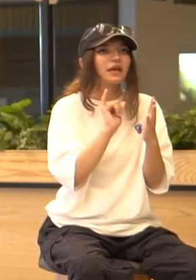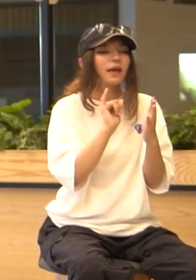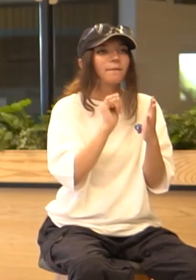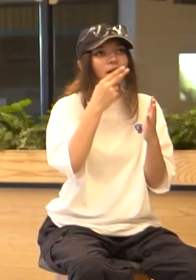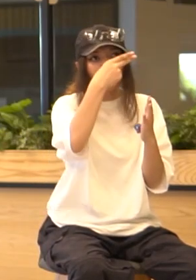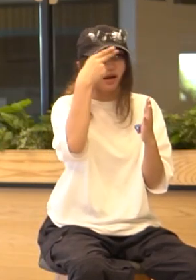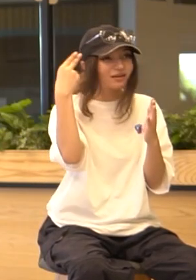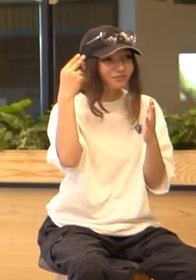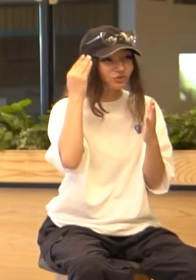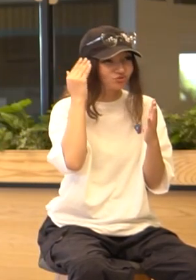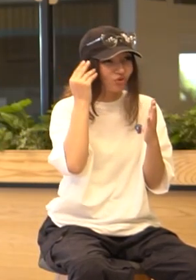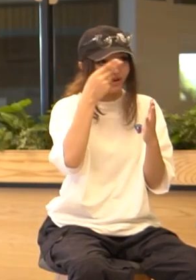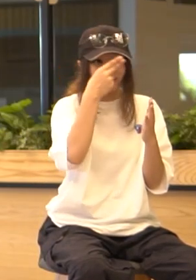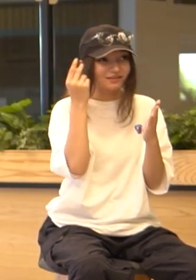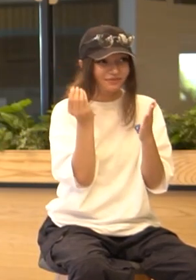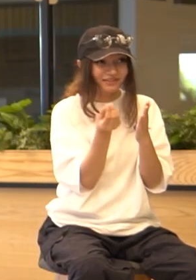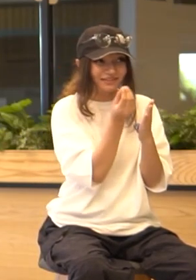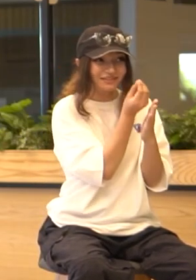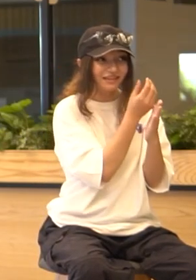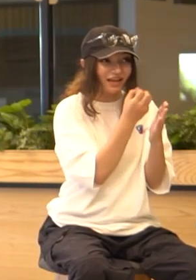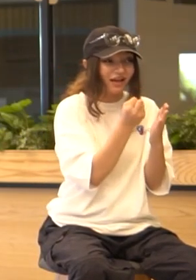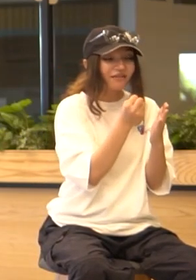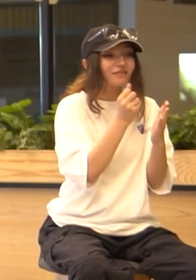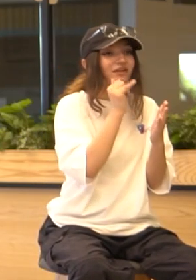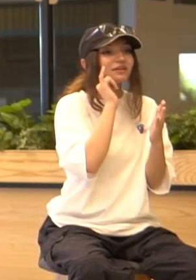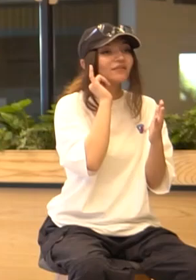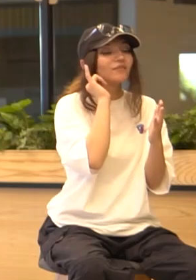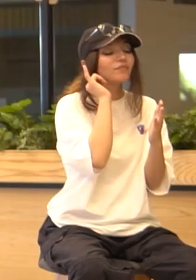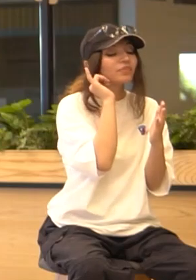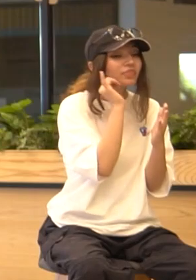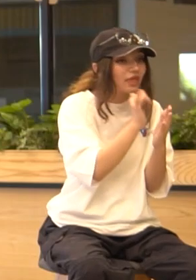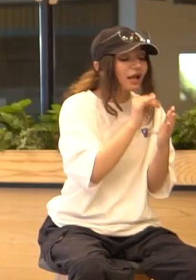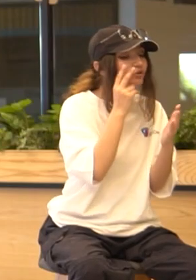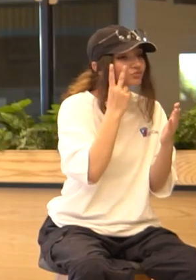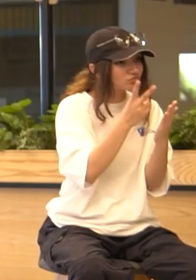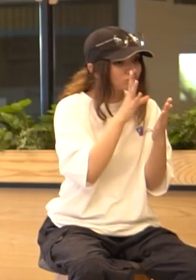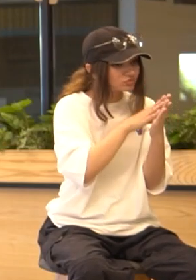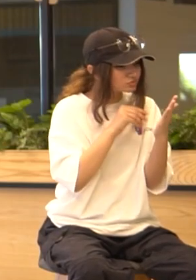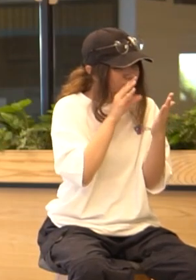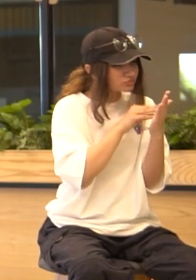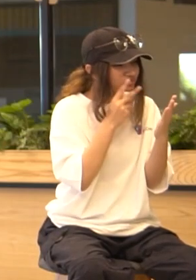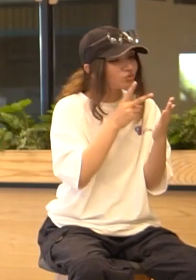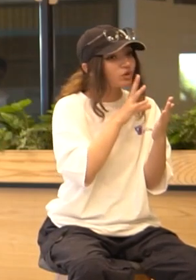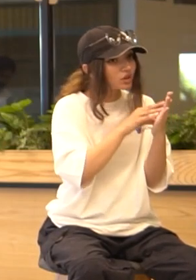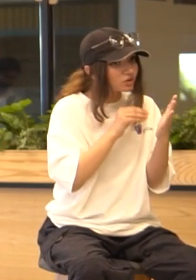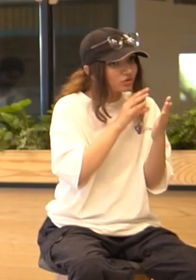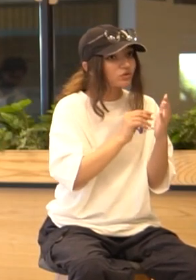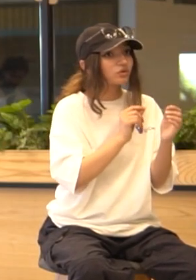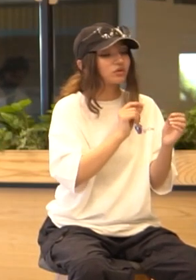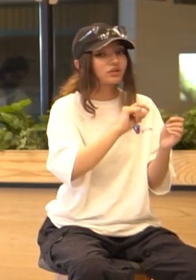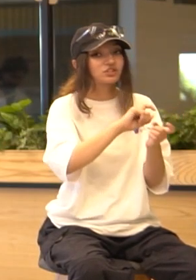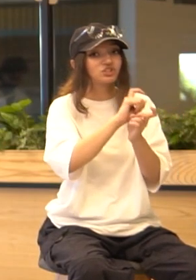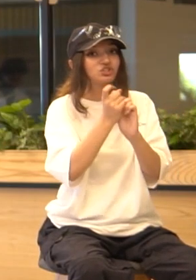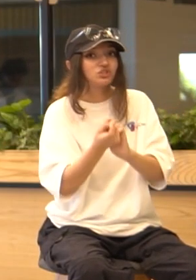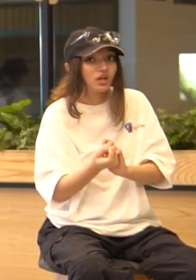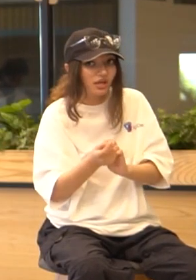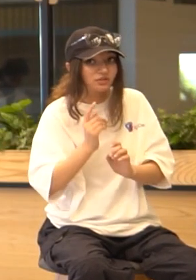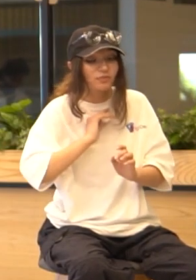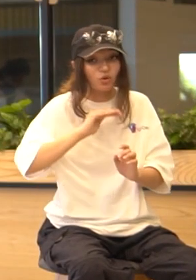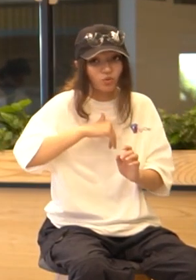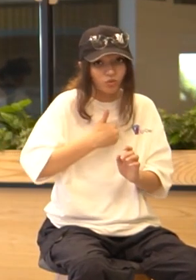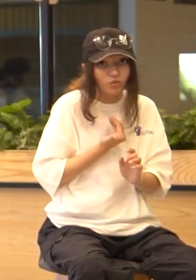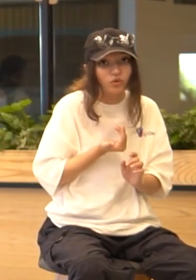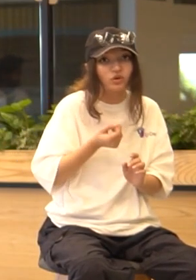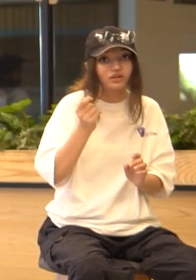with Arabic fonts, they don't have the complete set of harufs that we have in Urdu. So they're lacking. So a lot of the time I would have to create